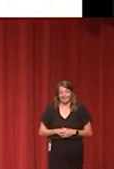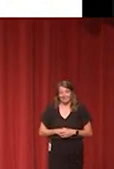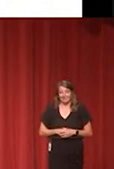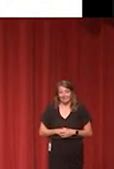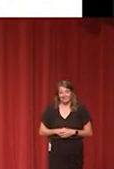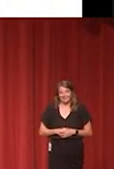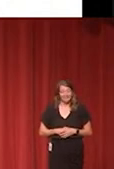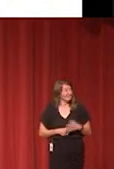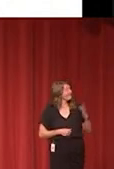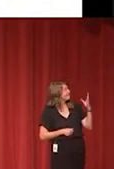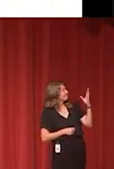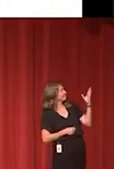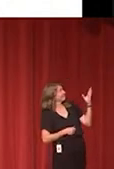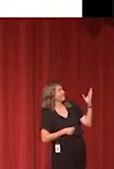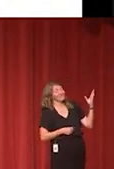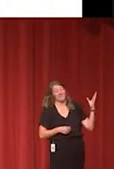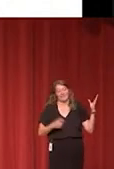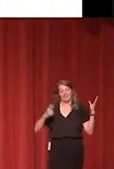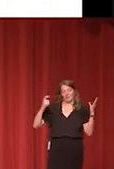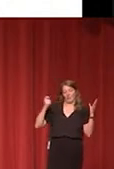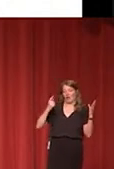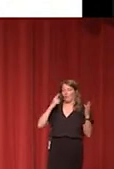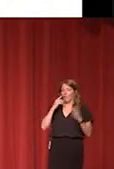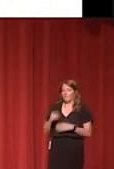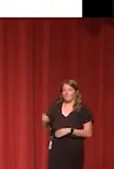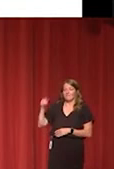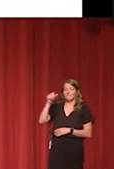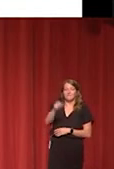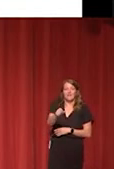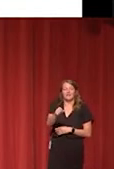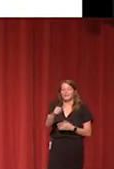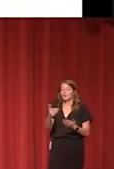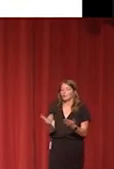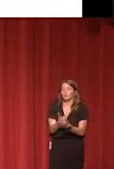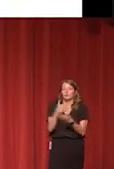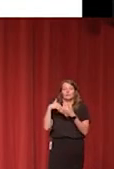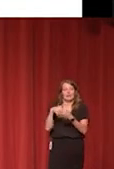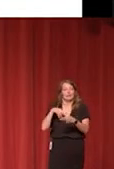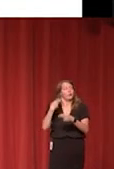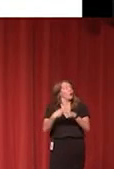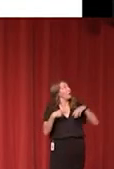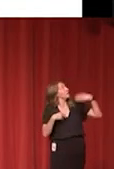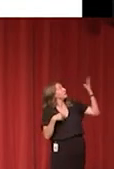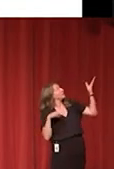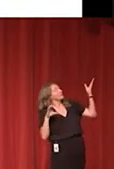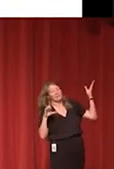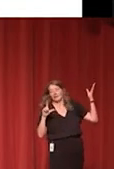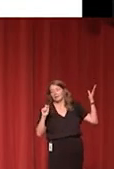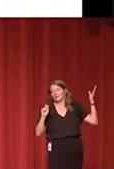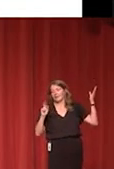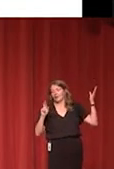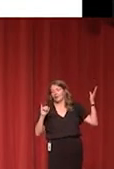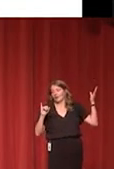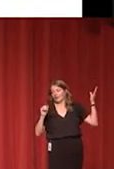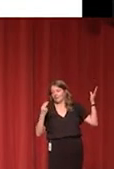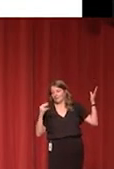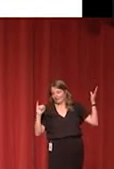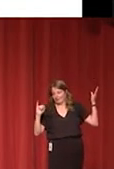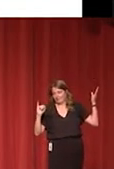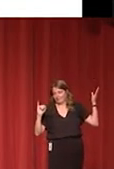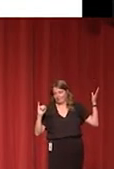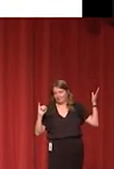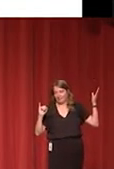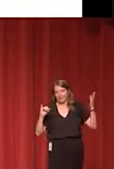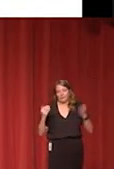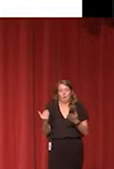This grant will fund a breakthrough study called Clarity, the one of its kind in the world. Now I'm going to invite